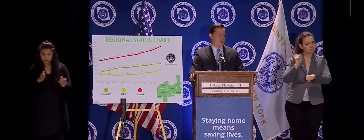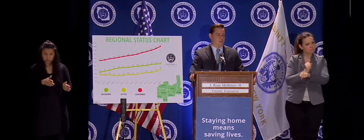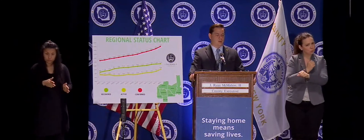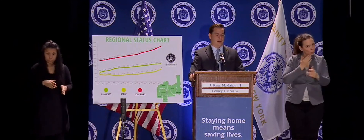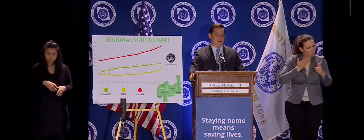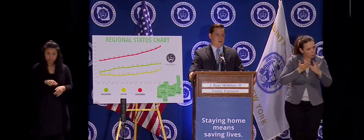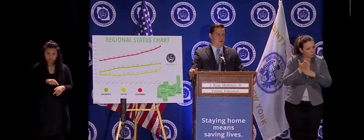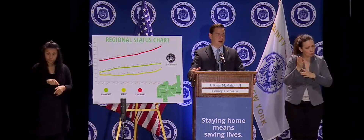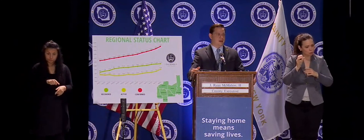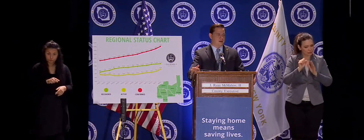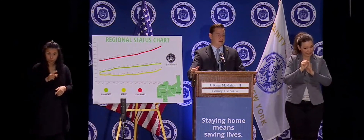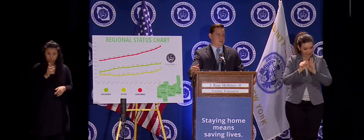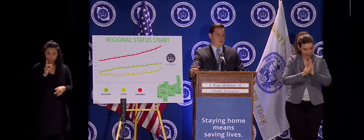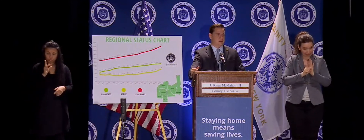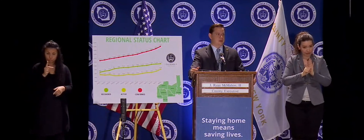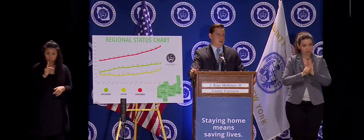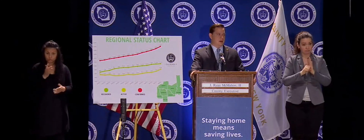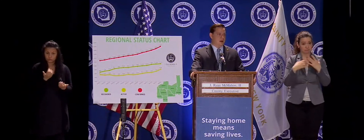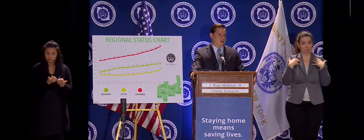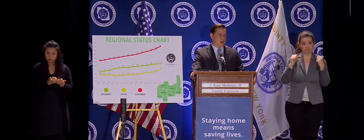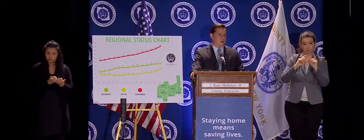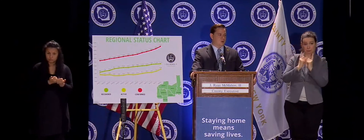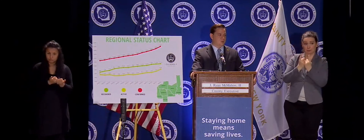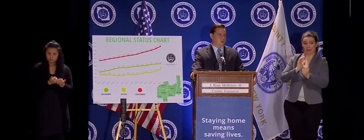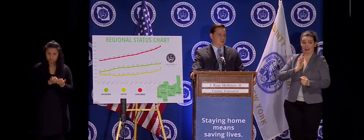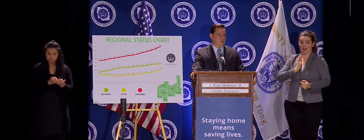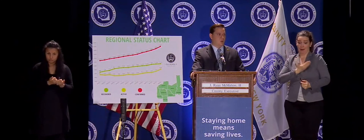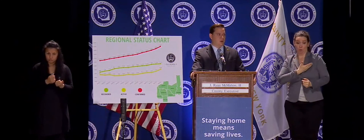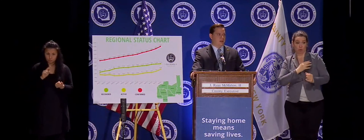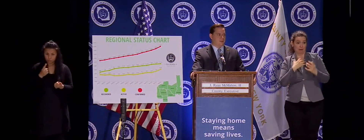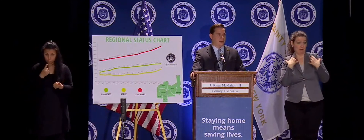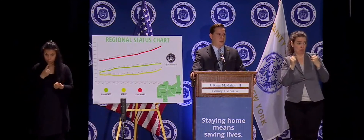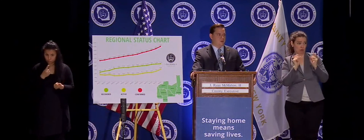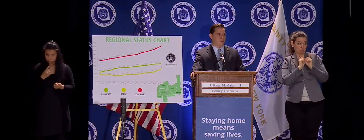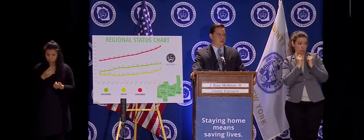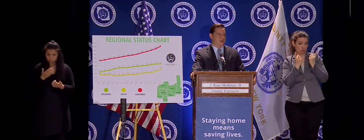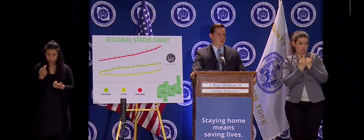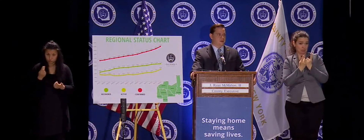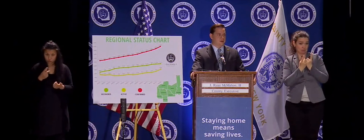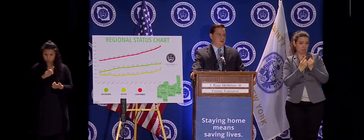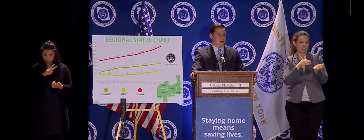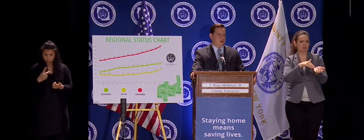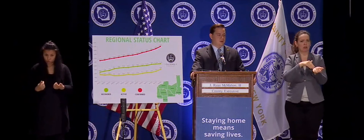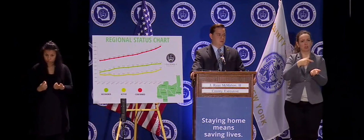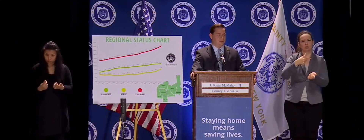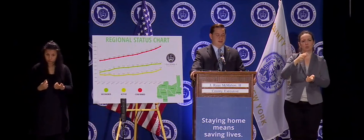health department will have their own ideas. Dr. Gupta and her team are working on that, what they